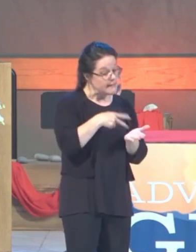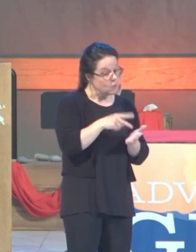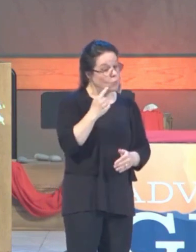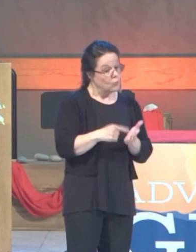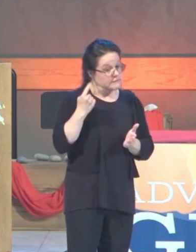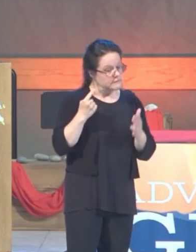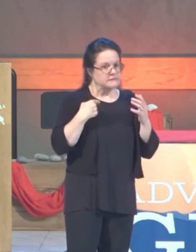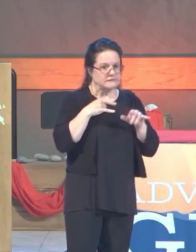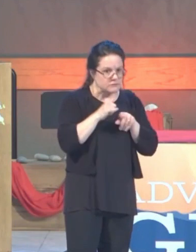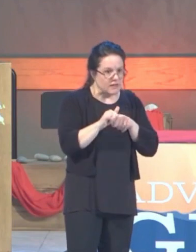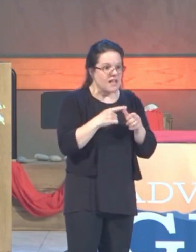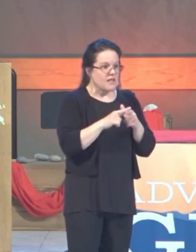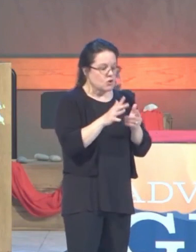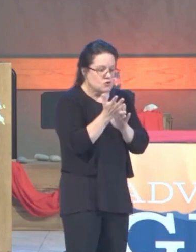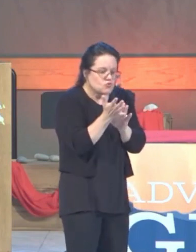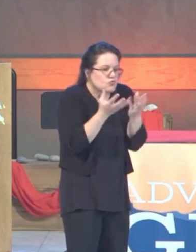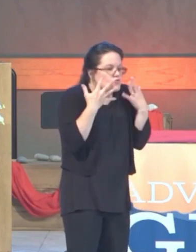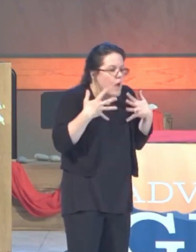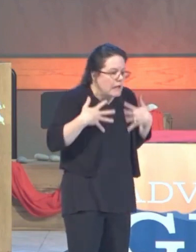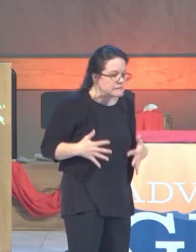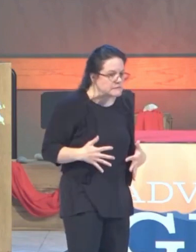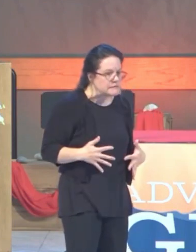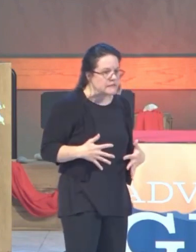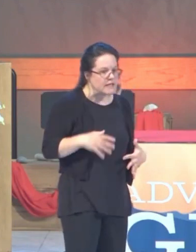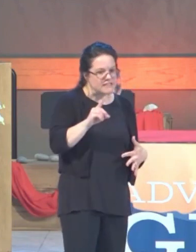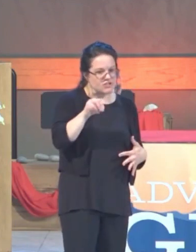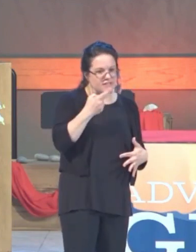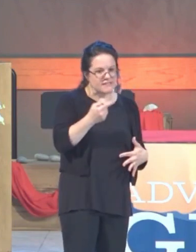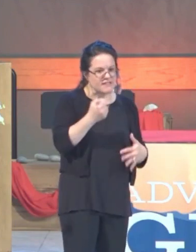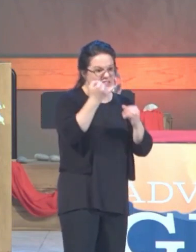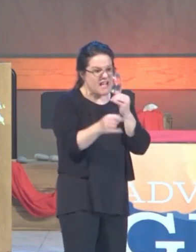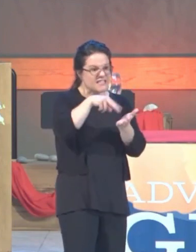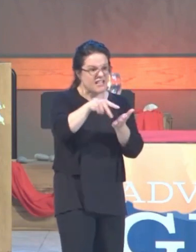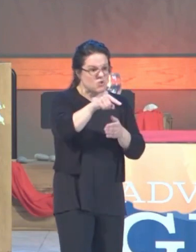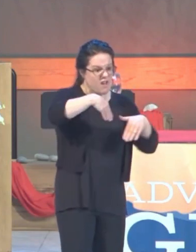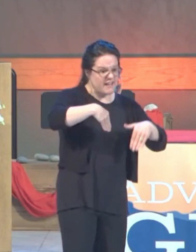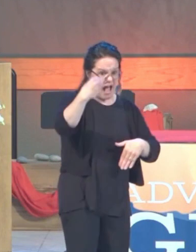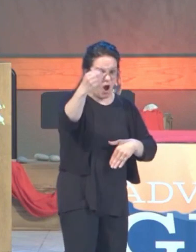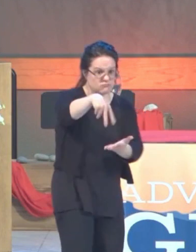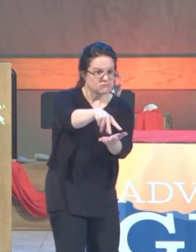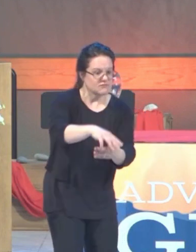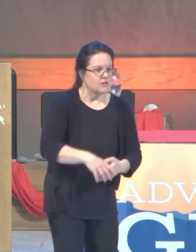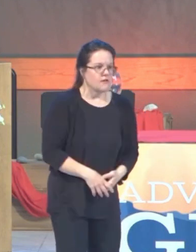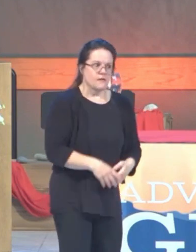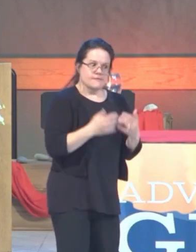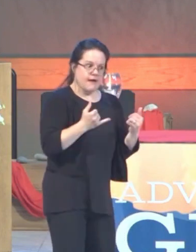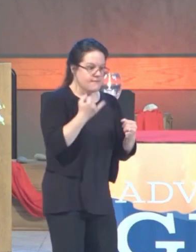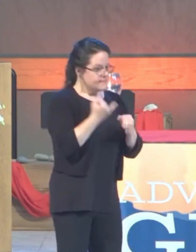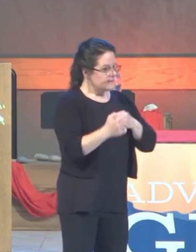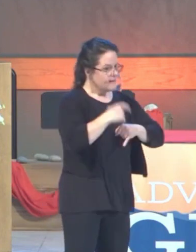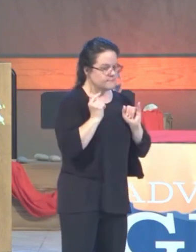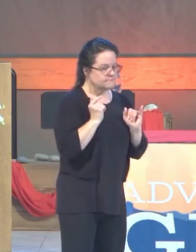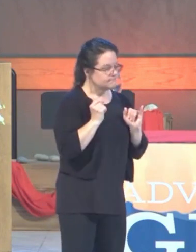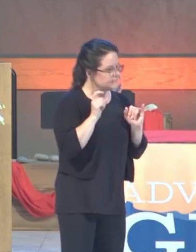And then your palms started to sweat, and then the DJ says, the last dance, and you have not been out there yet? Like, this is it, people. This is where we are